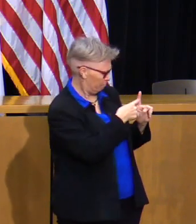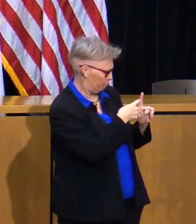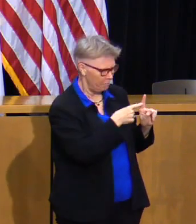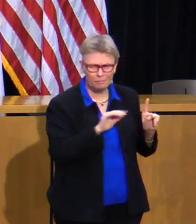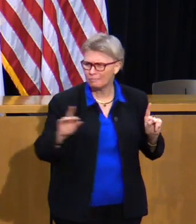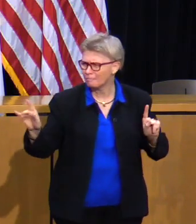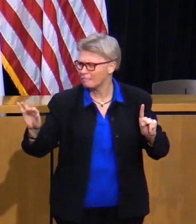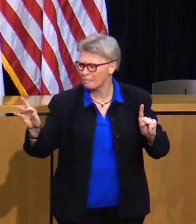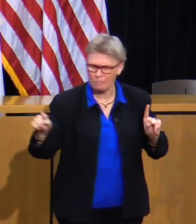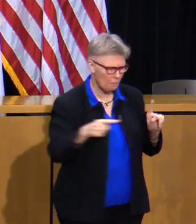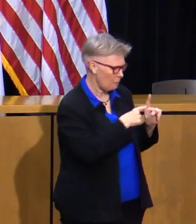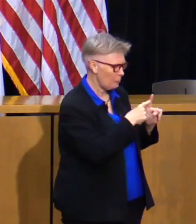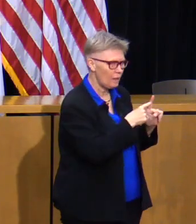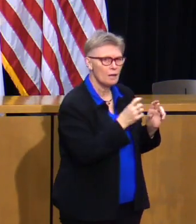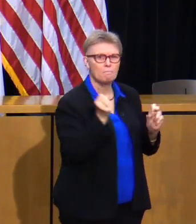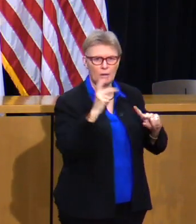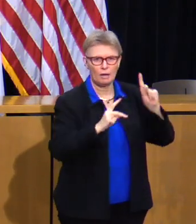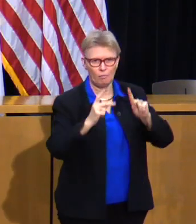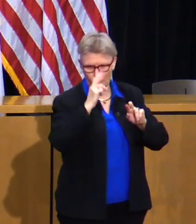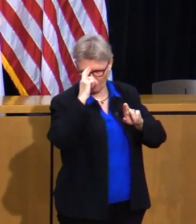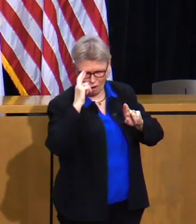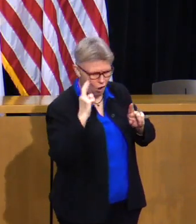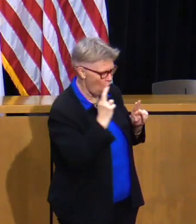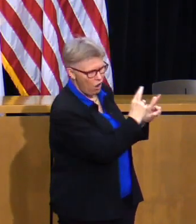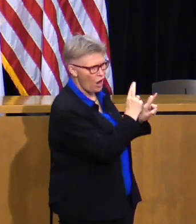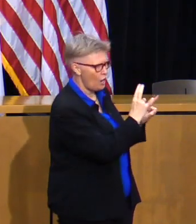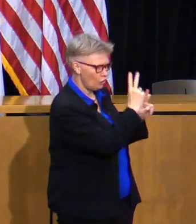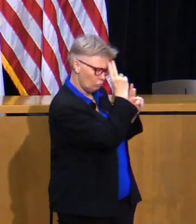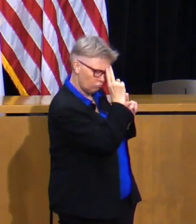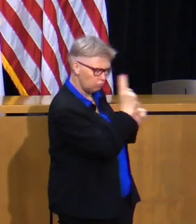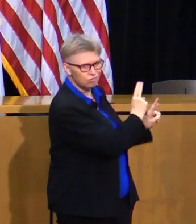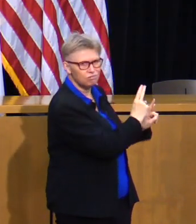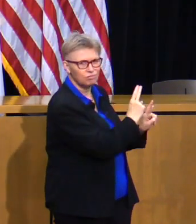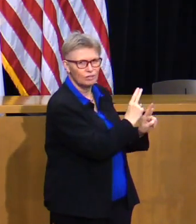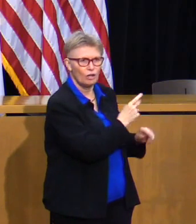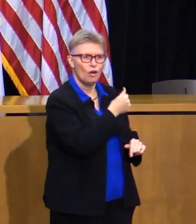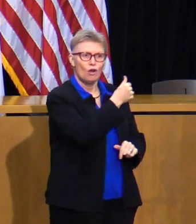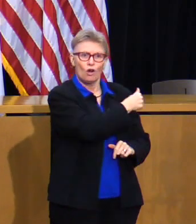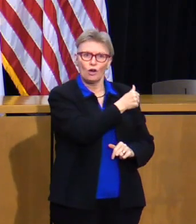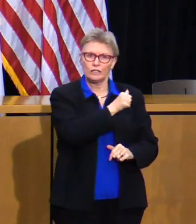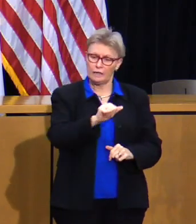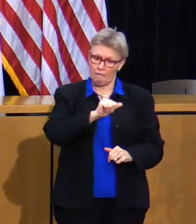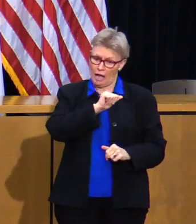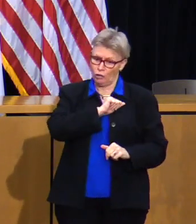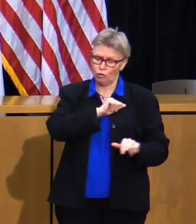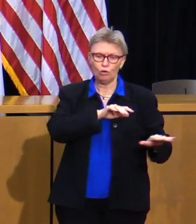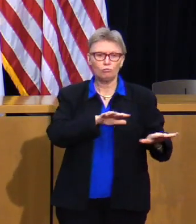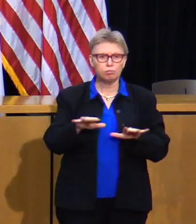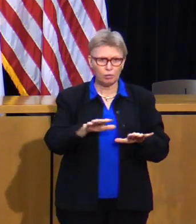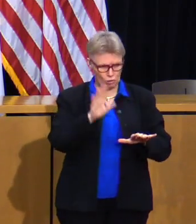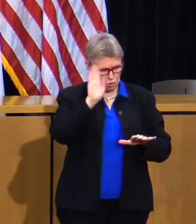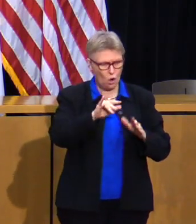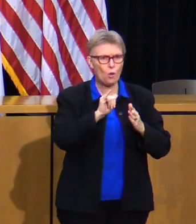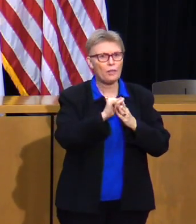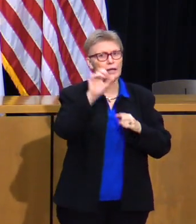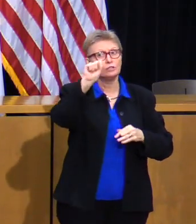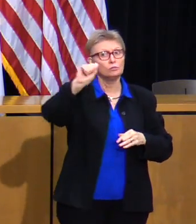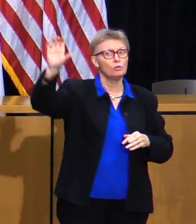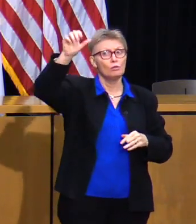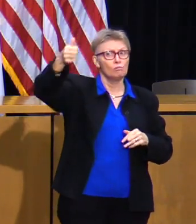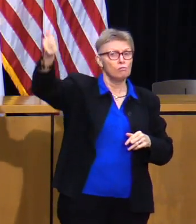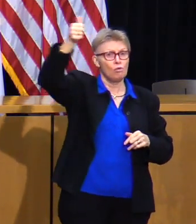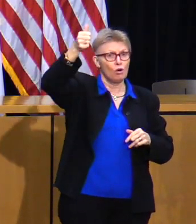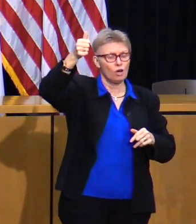member of the Supreme Judicial Court. She possesses the temperament to handle its complex and challenging issues.